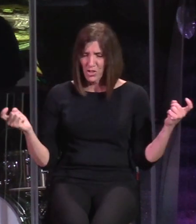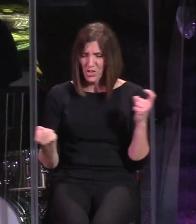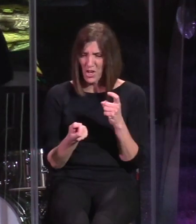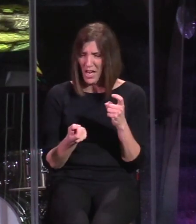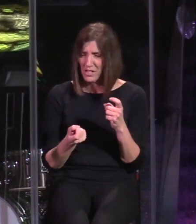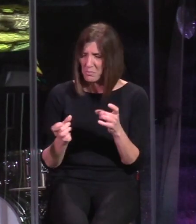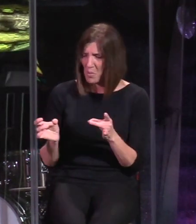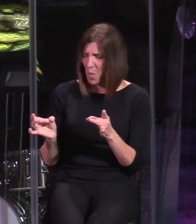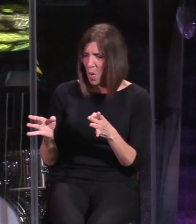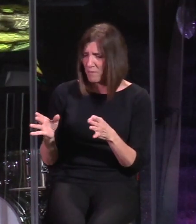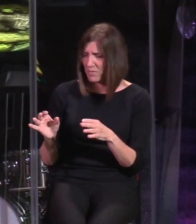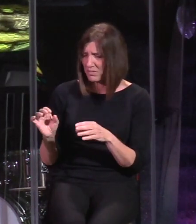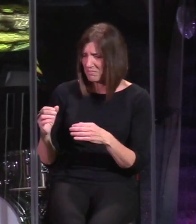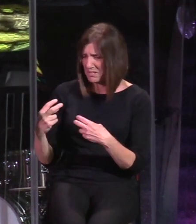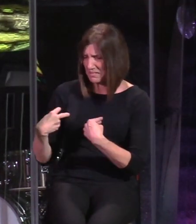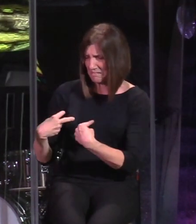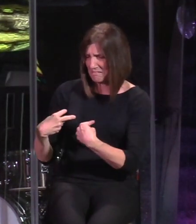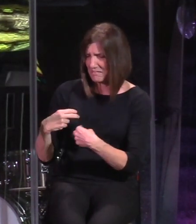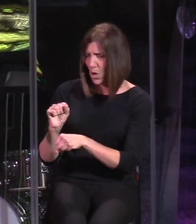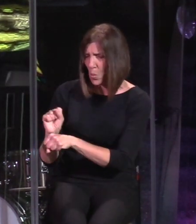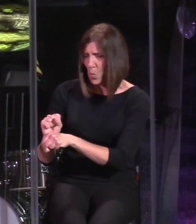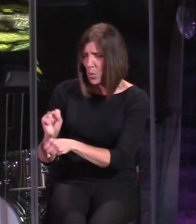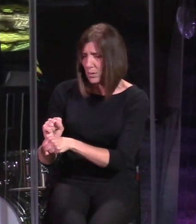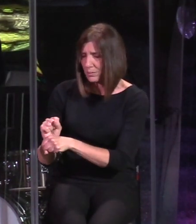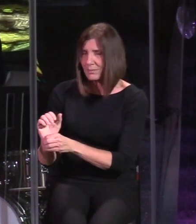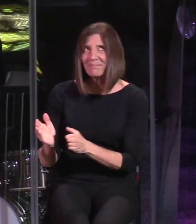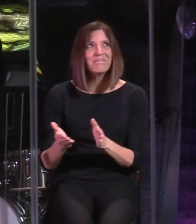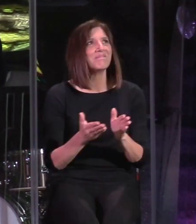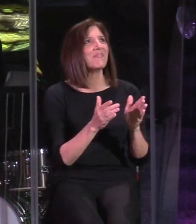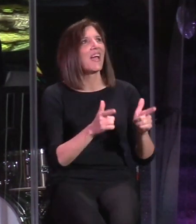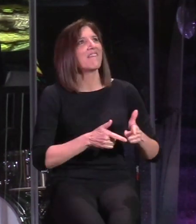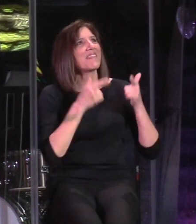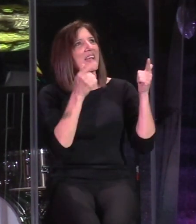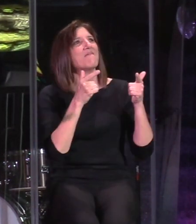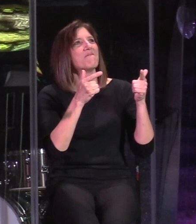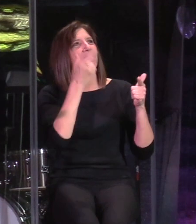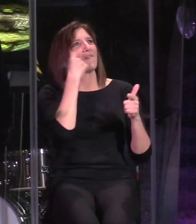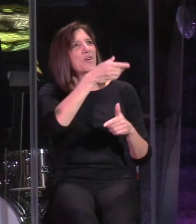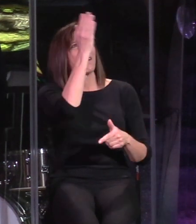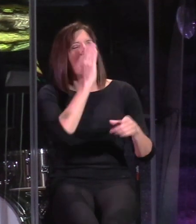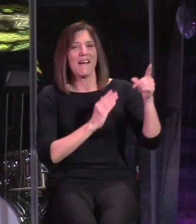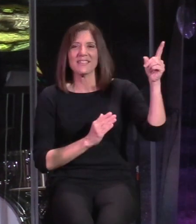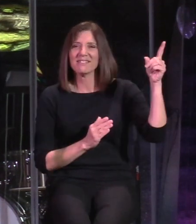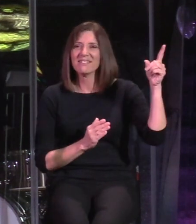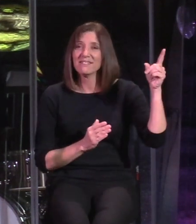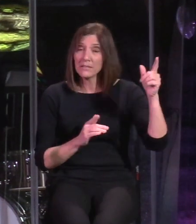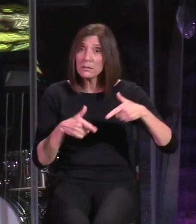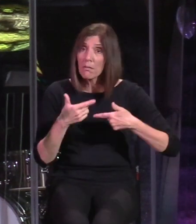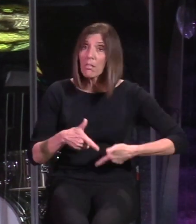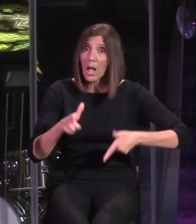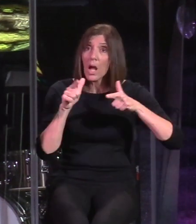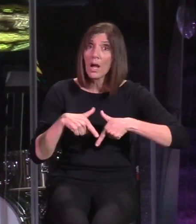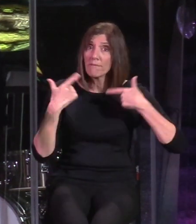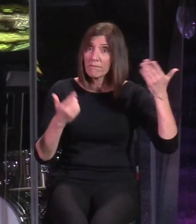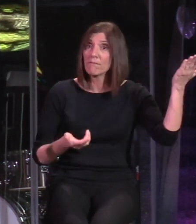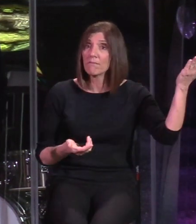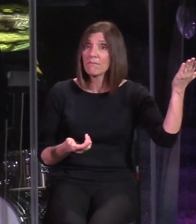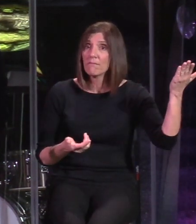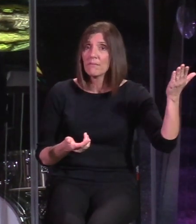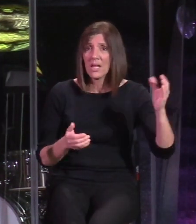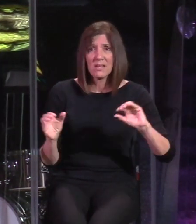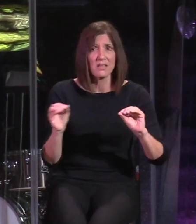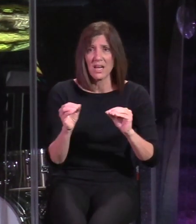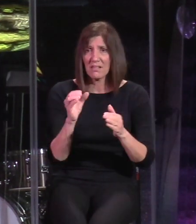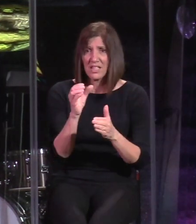works and to live for the living God. And none of these passages that we've talked about tonight in Hebrews or